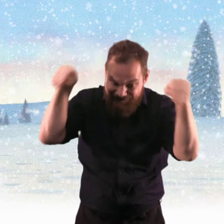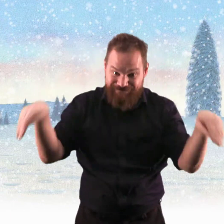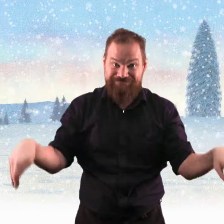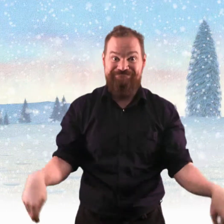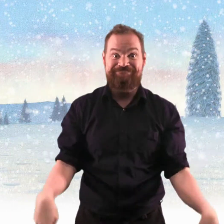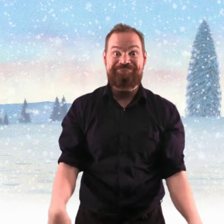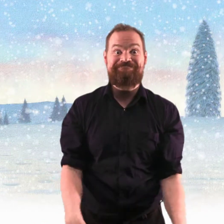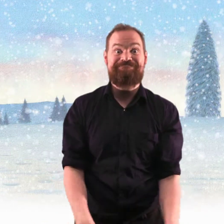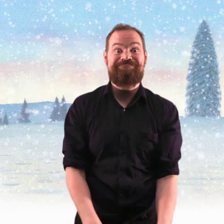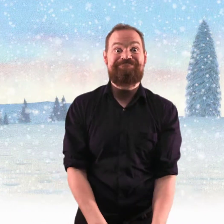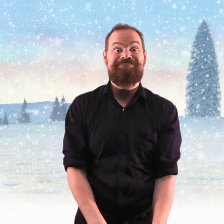It was a Snowdog.